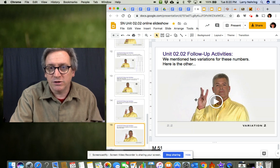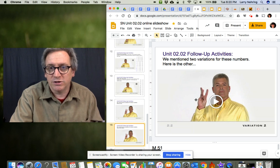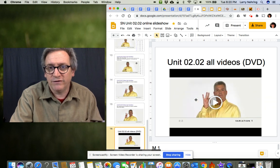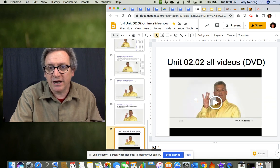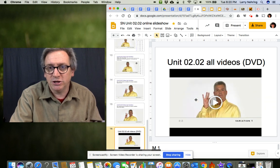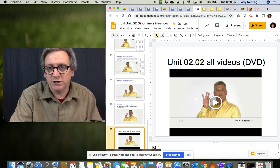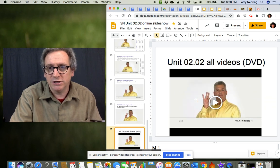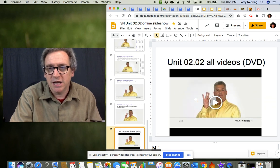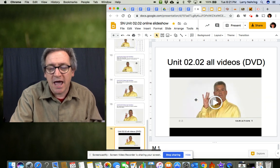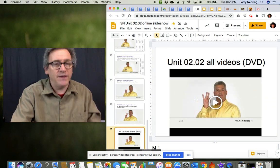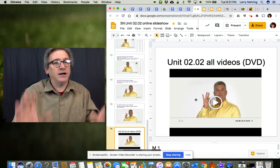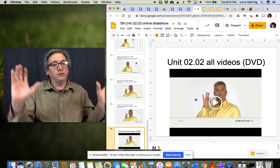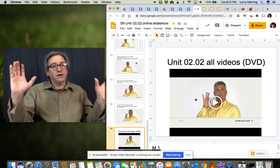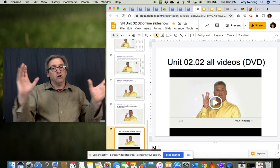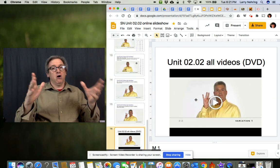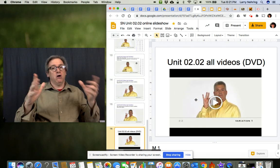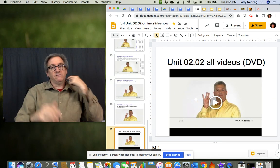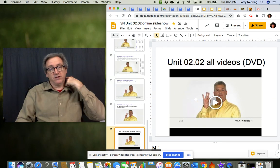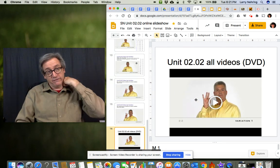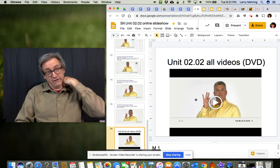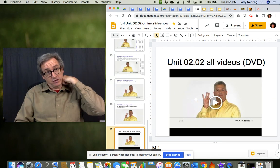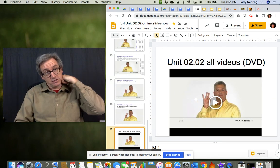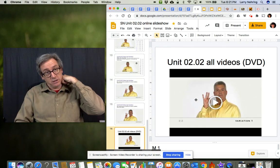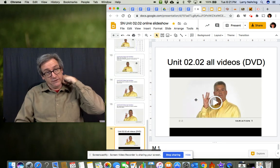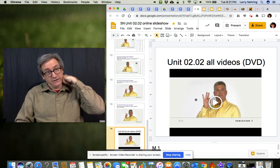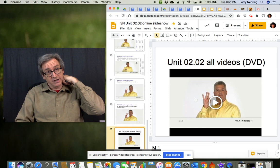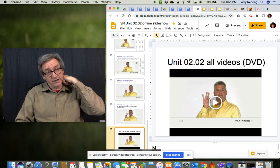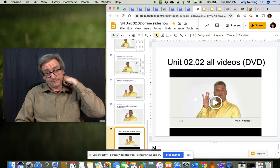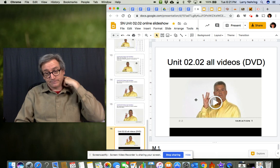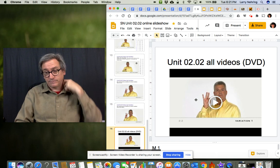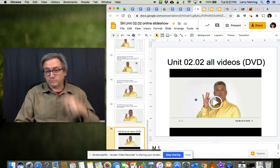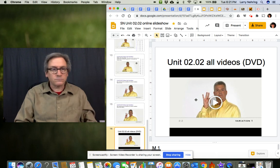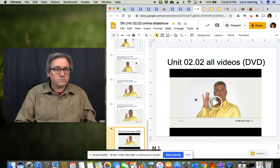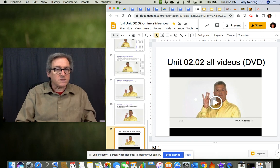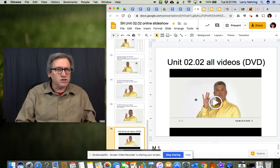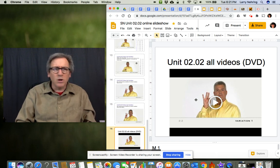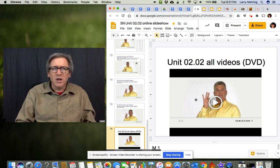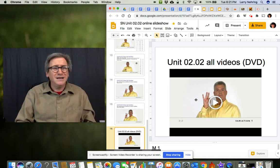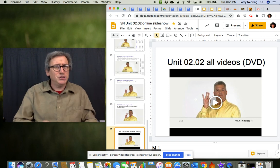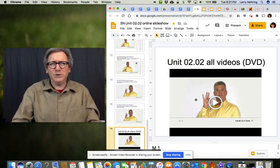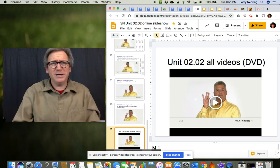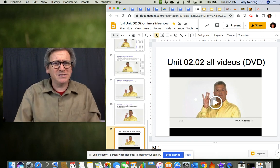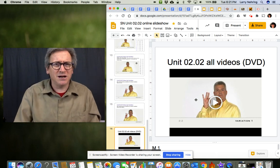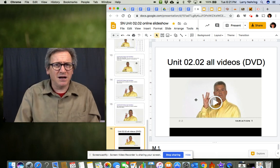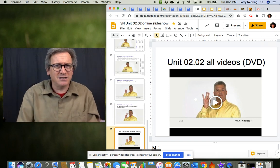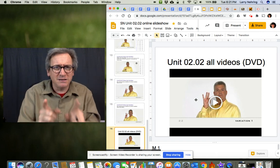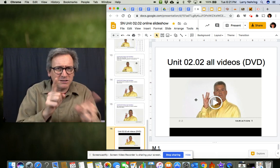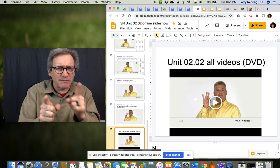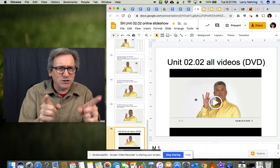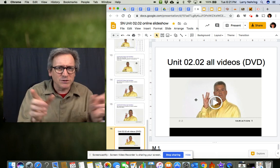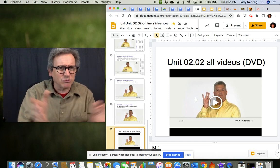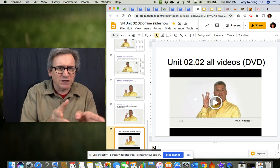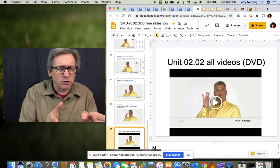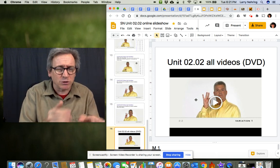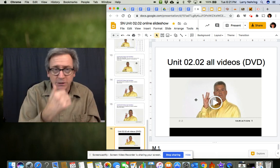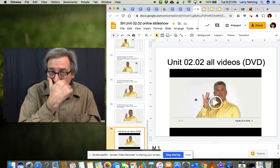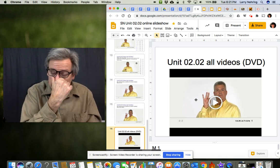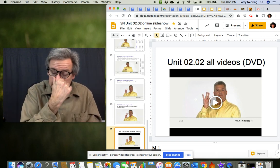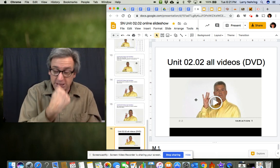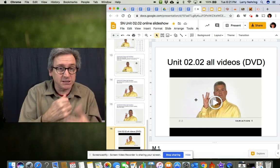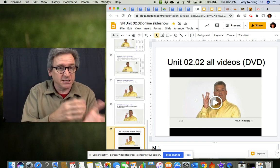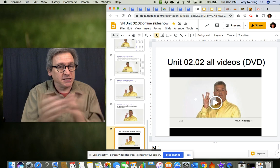So here's 2 variations, and then I included all of the videos on the DVD. So cool. Chapter 2 is really